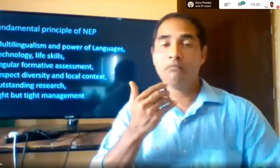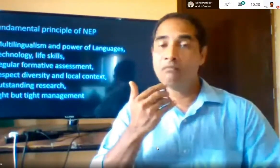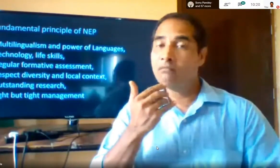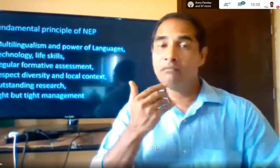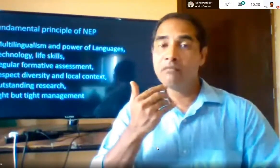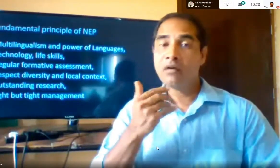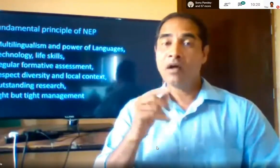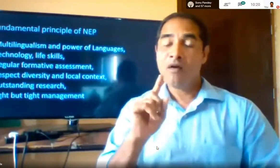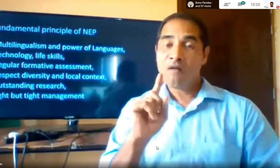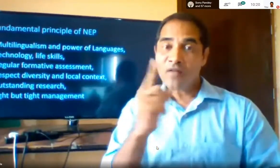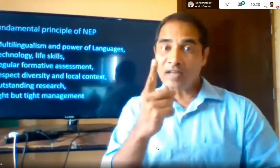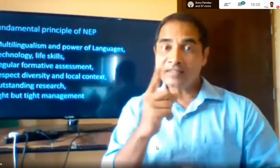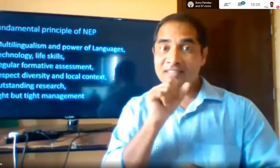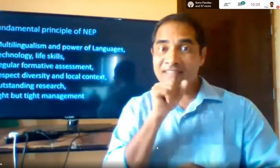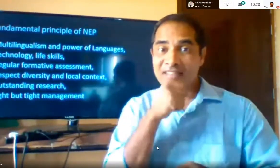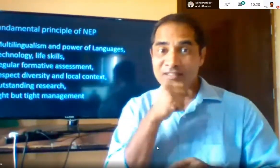added a new point.